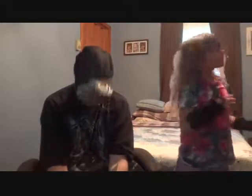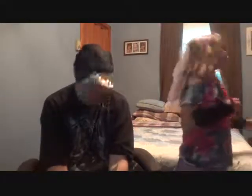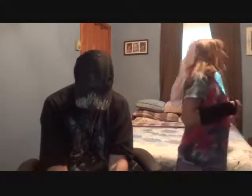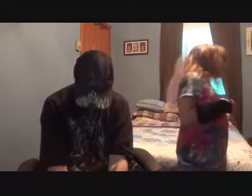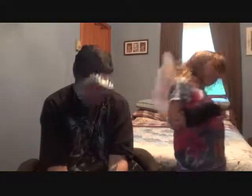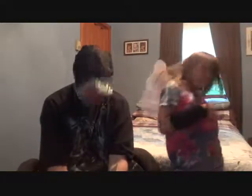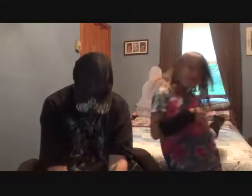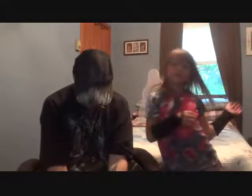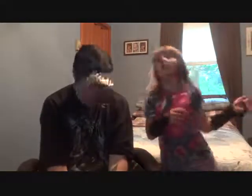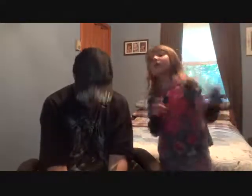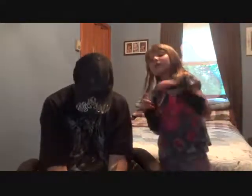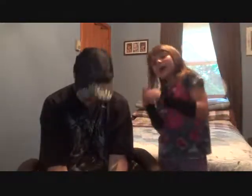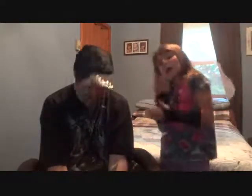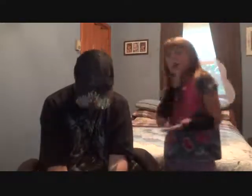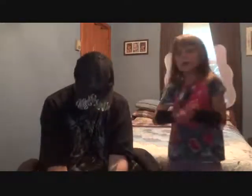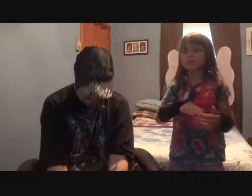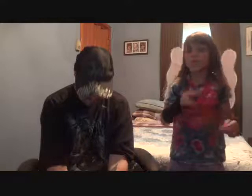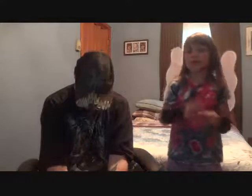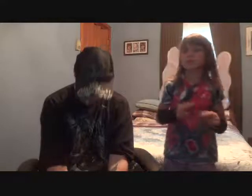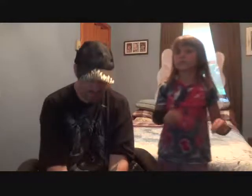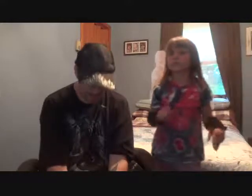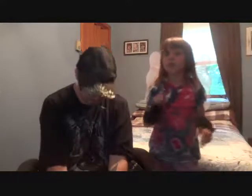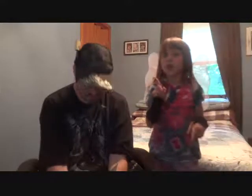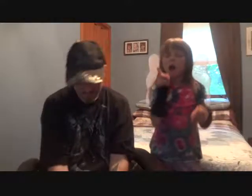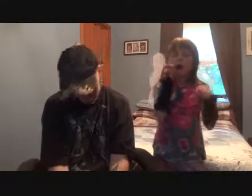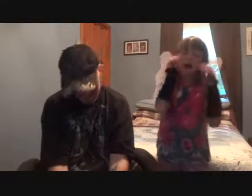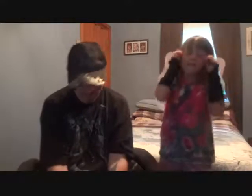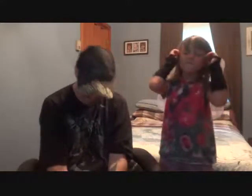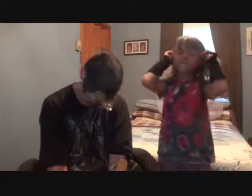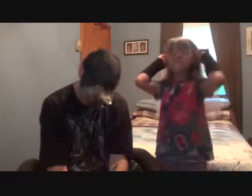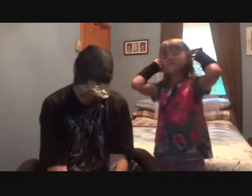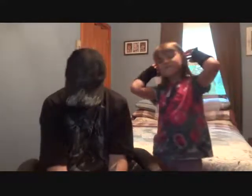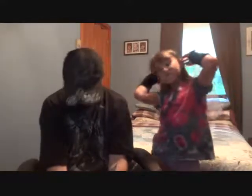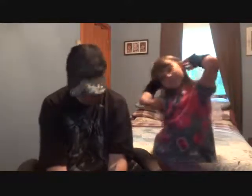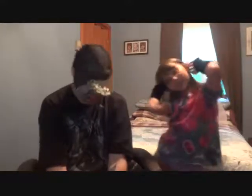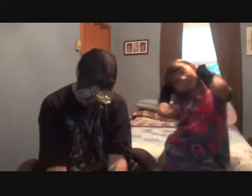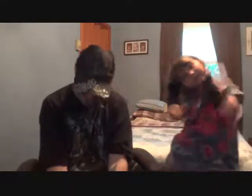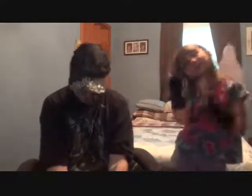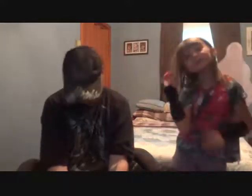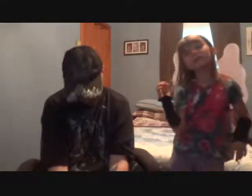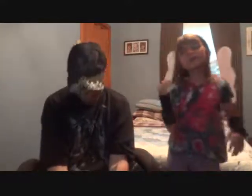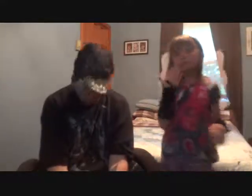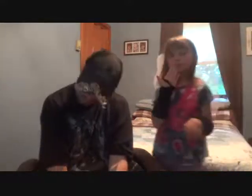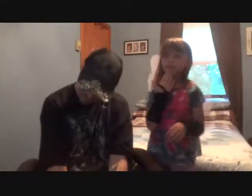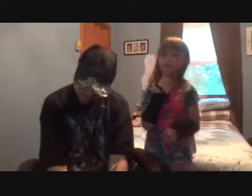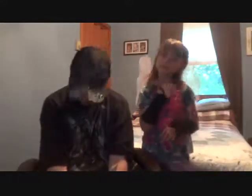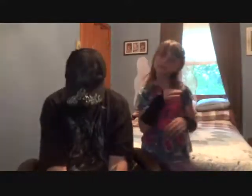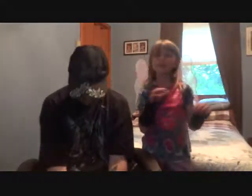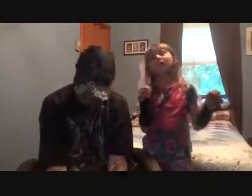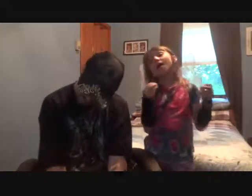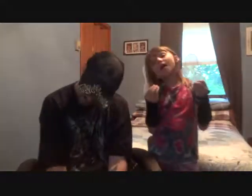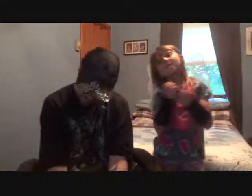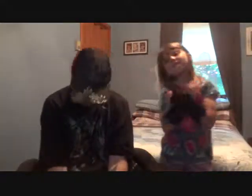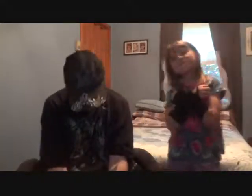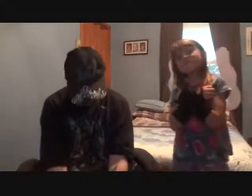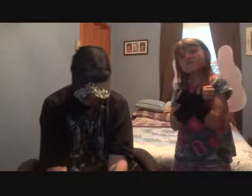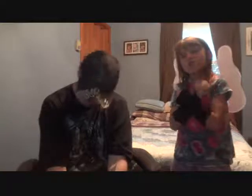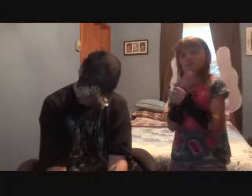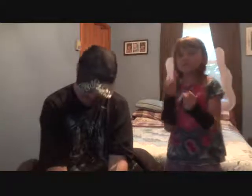the heart and you're to You get love Shot the